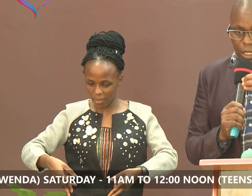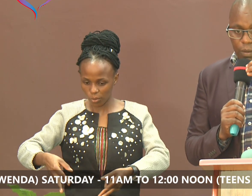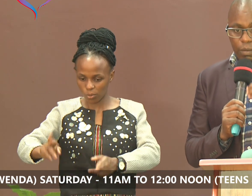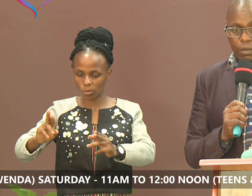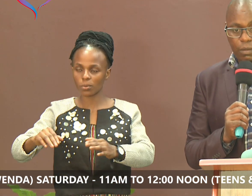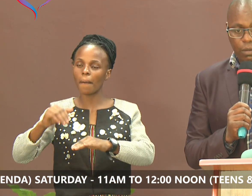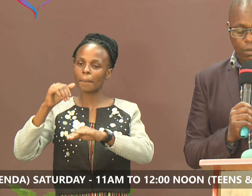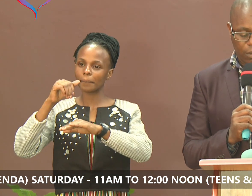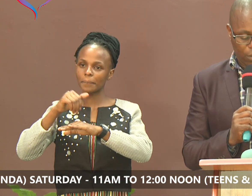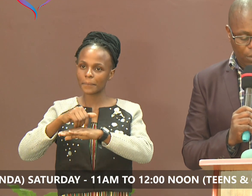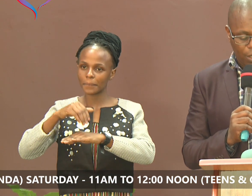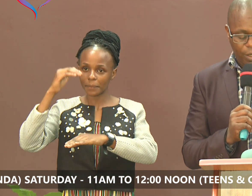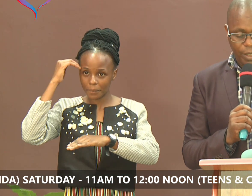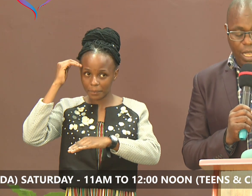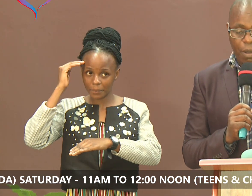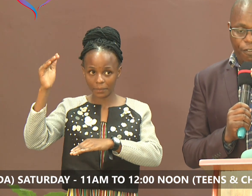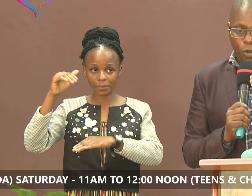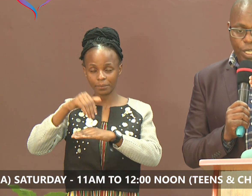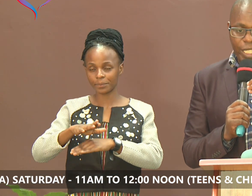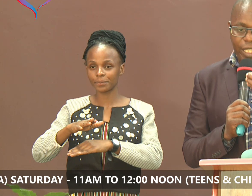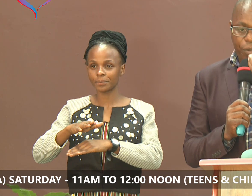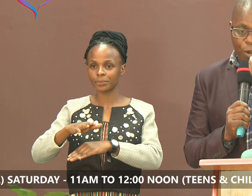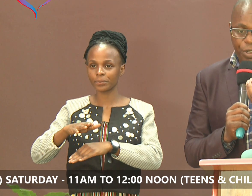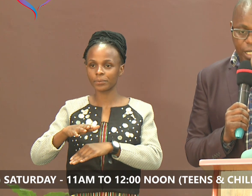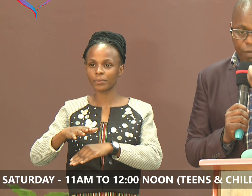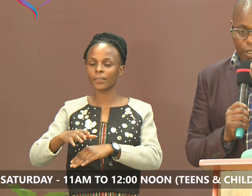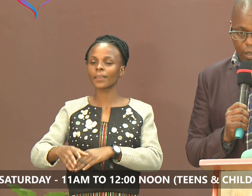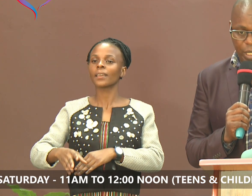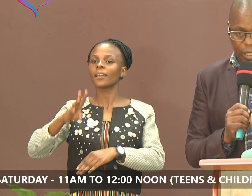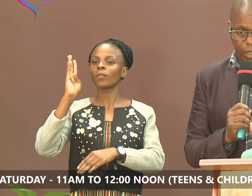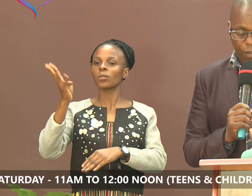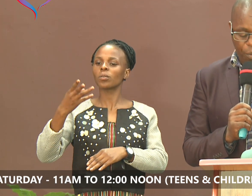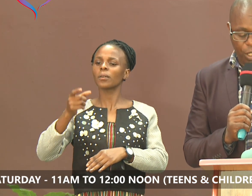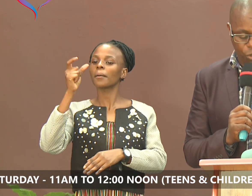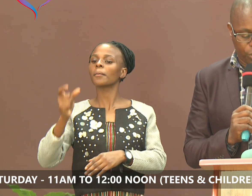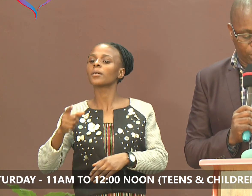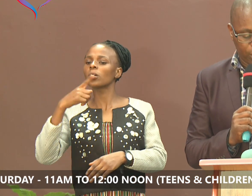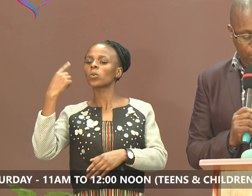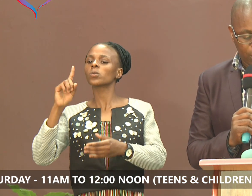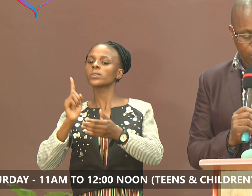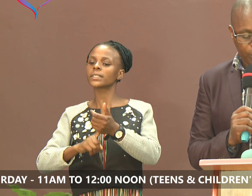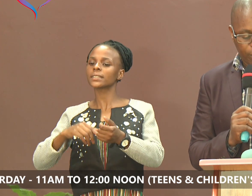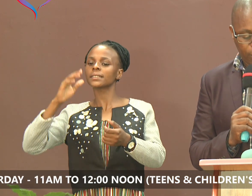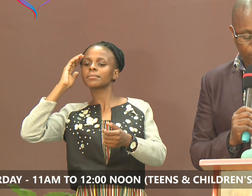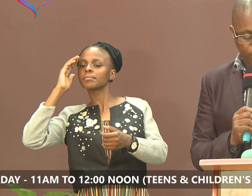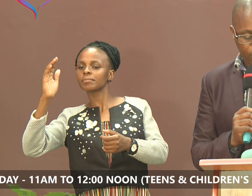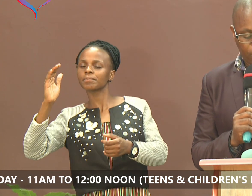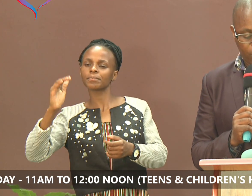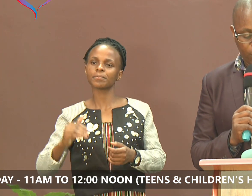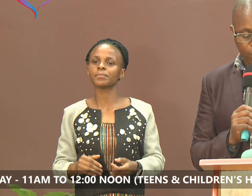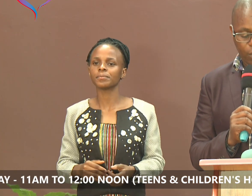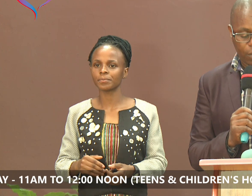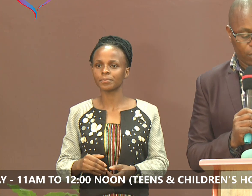Ekyokusatu omukutu. Number four is the one receiving the message from the source. Ekyokuna ani